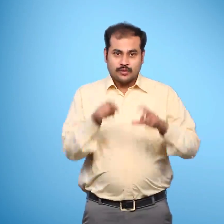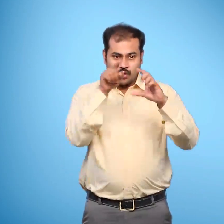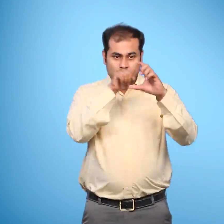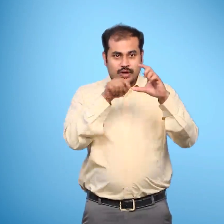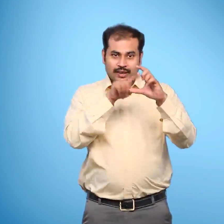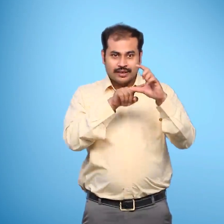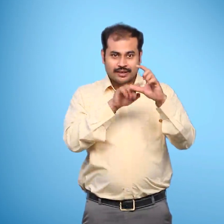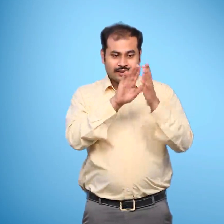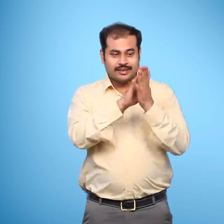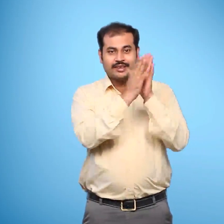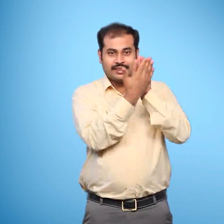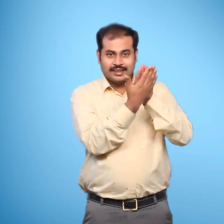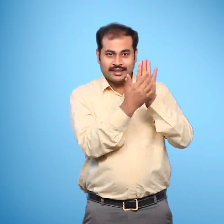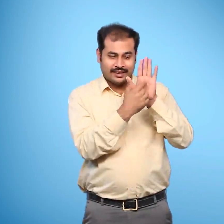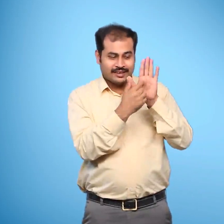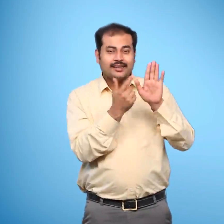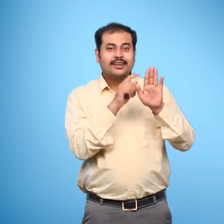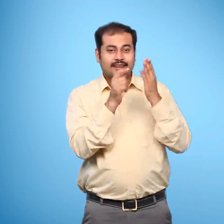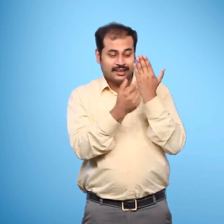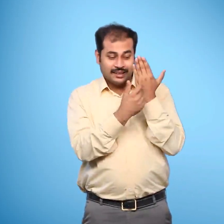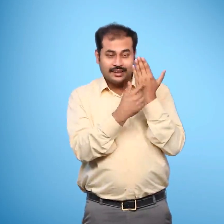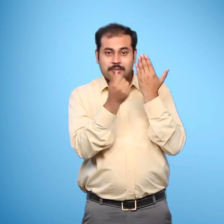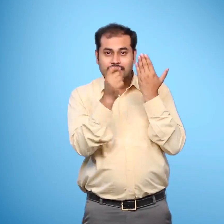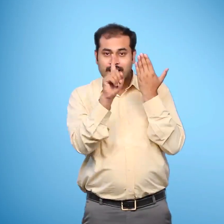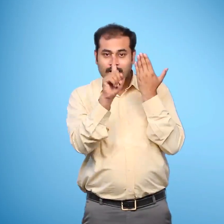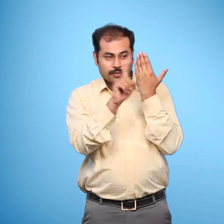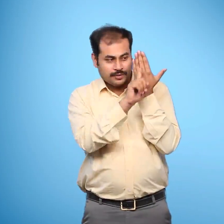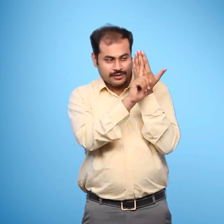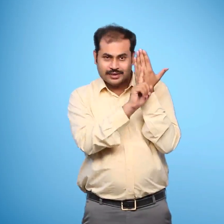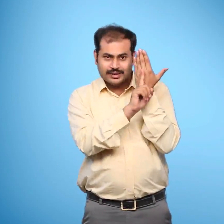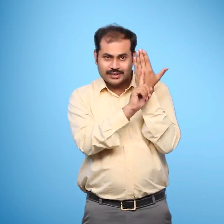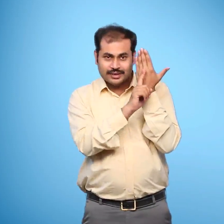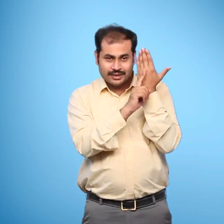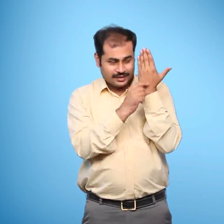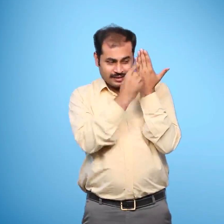And the word tails is written below the number face picture of the coin.